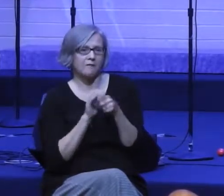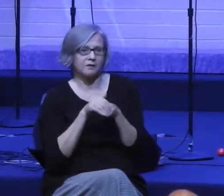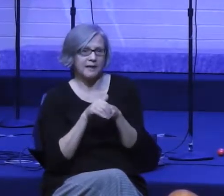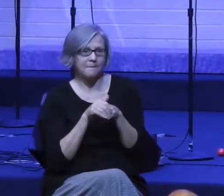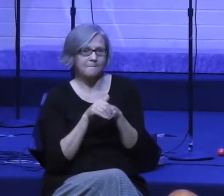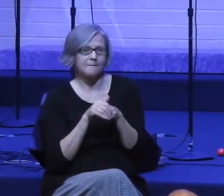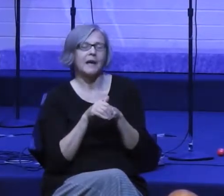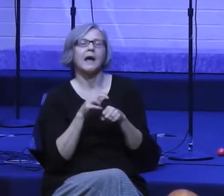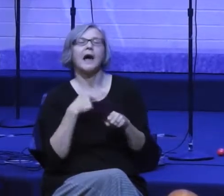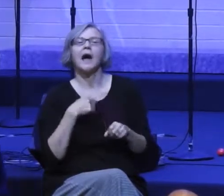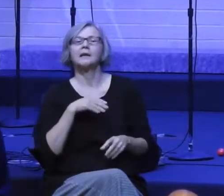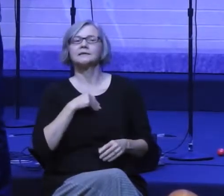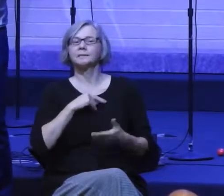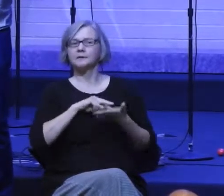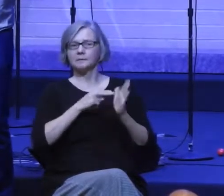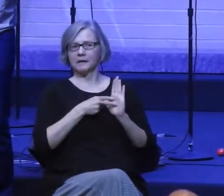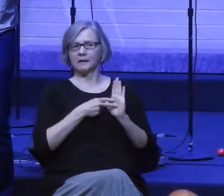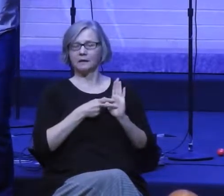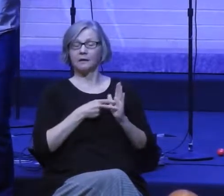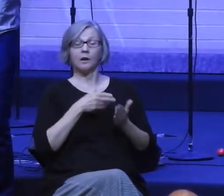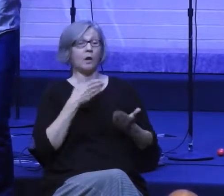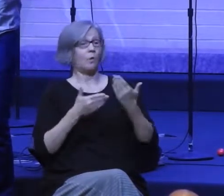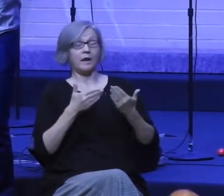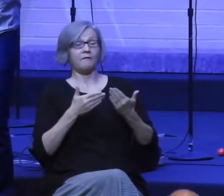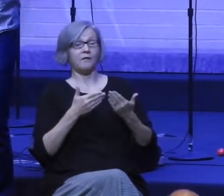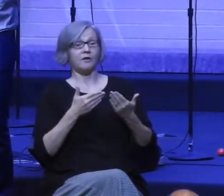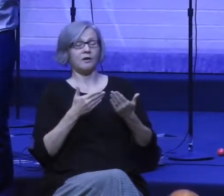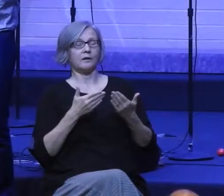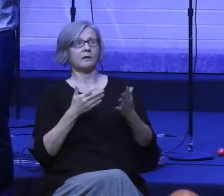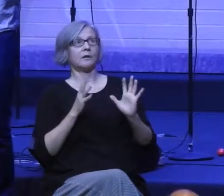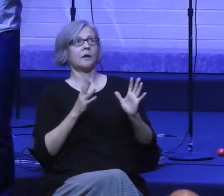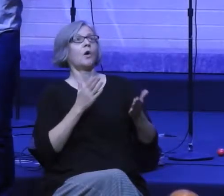division contrasted with covers up.